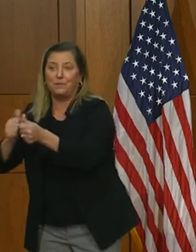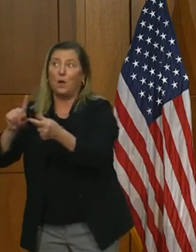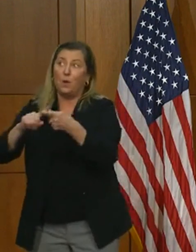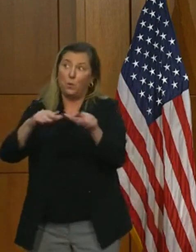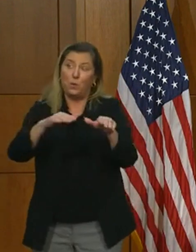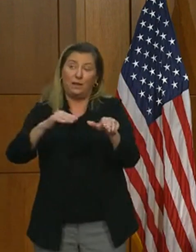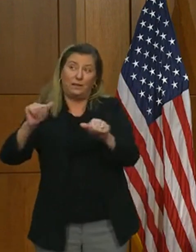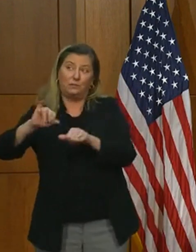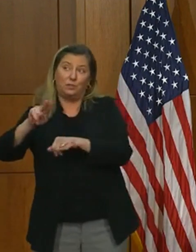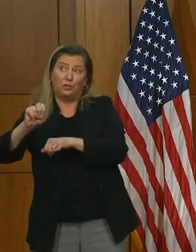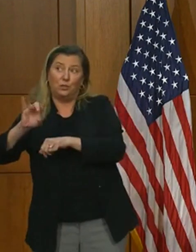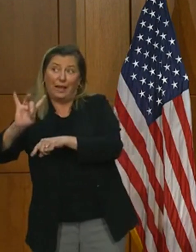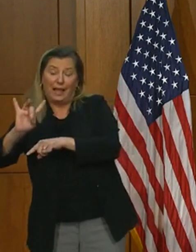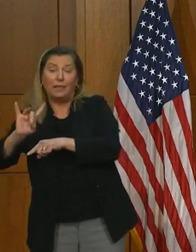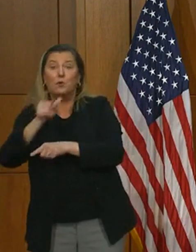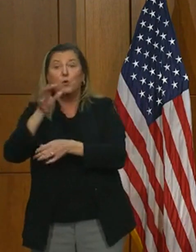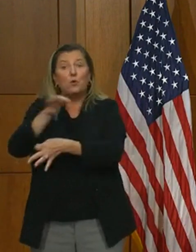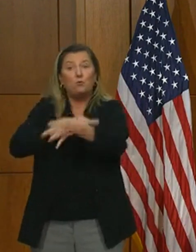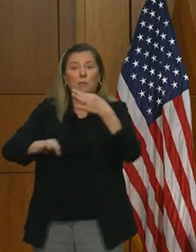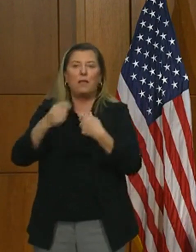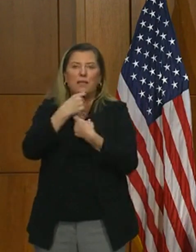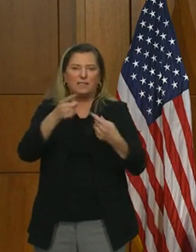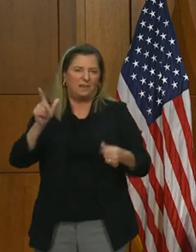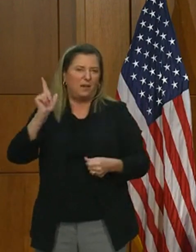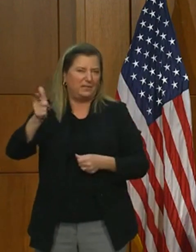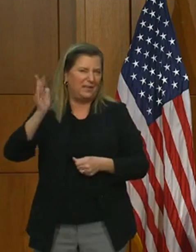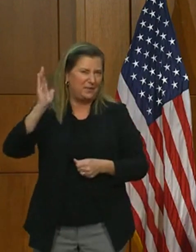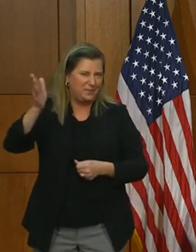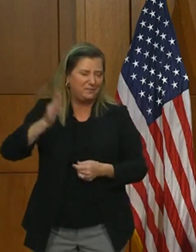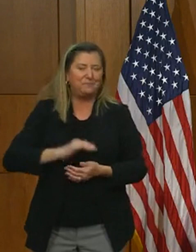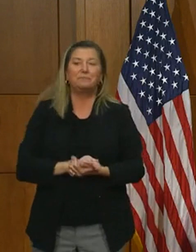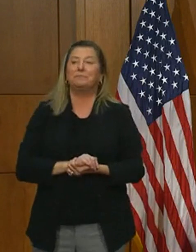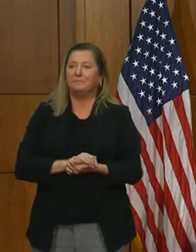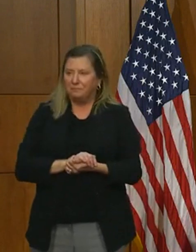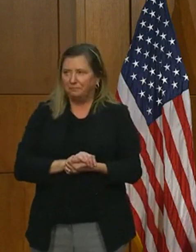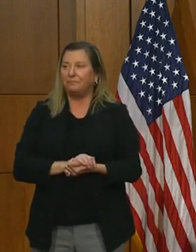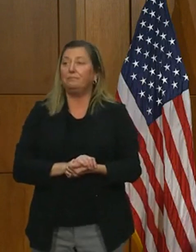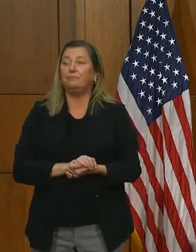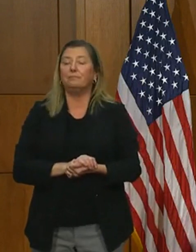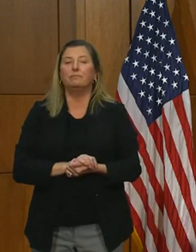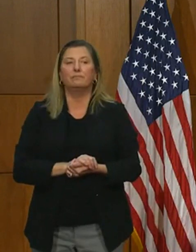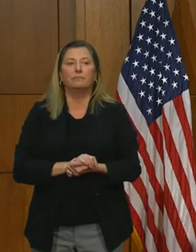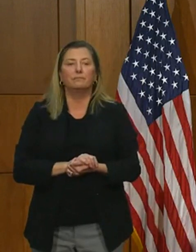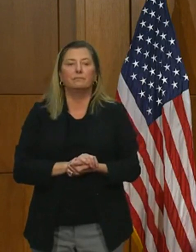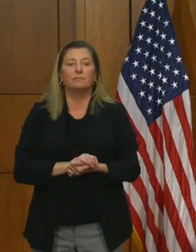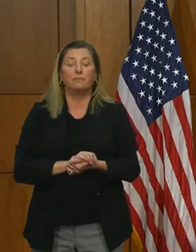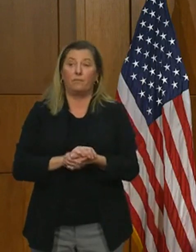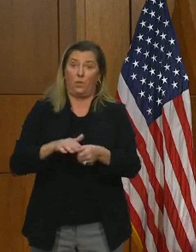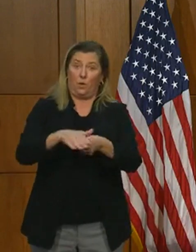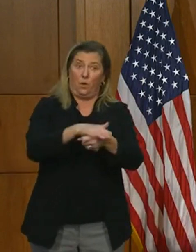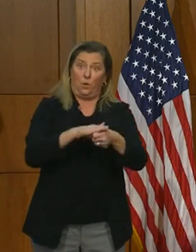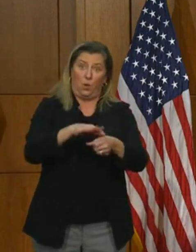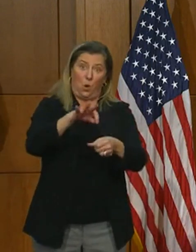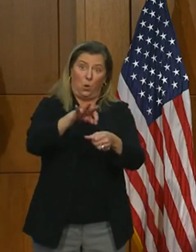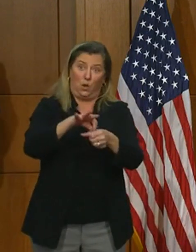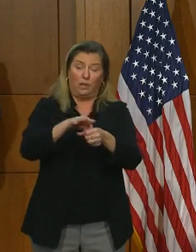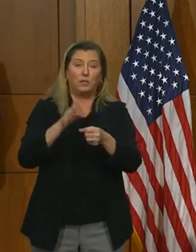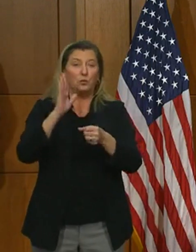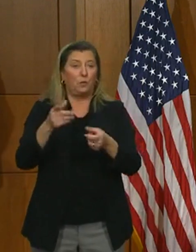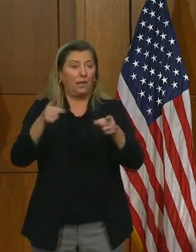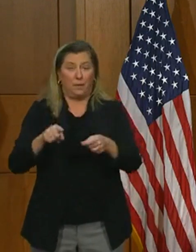successor at a later date. In many localities, local elections will be held